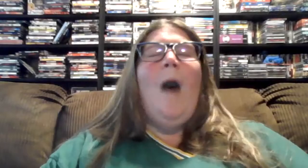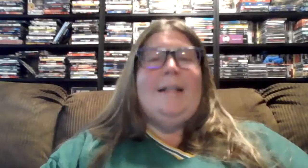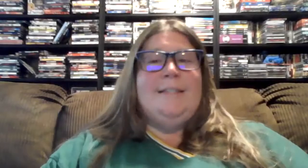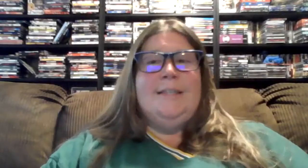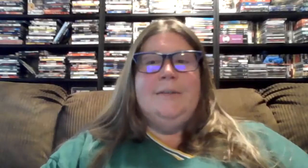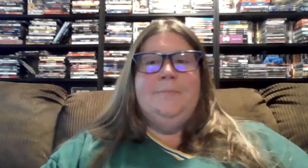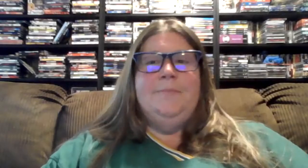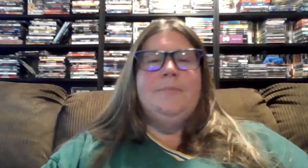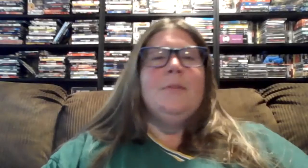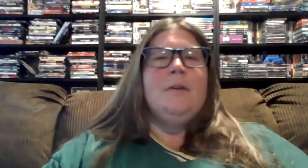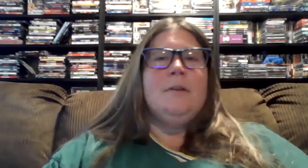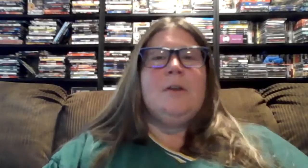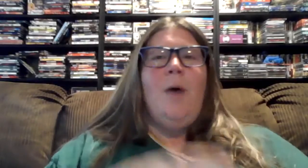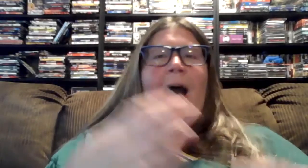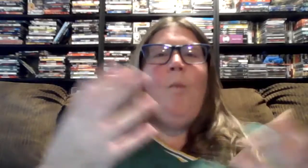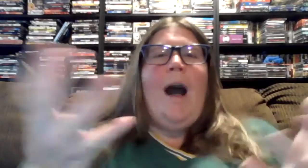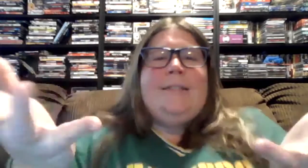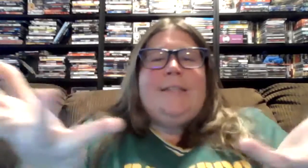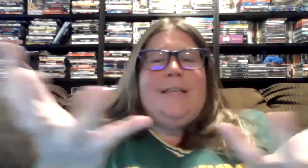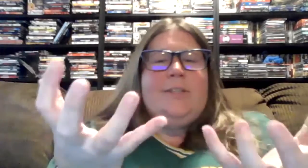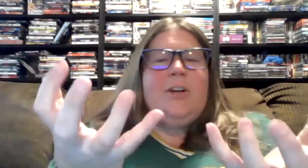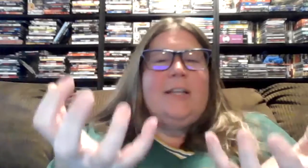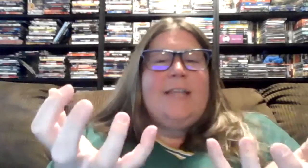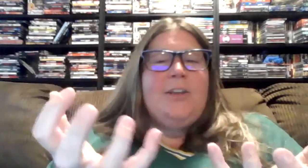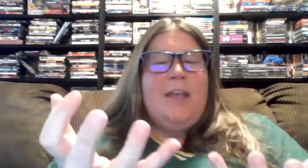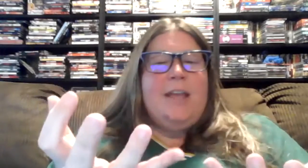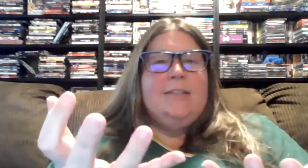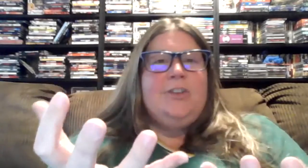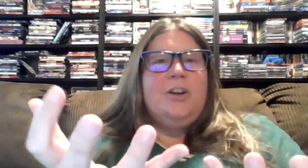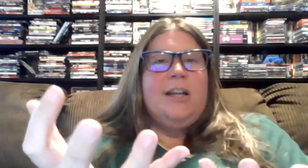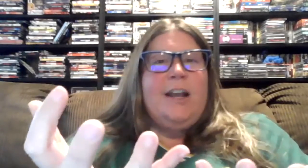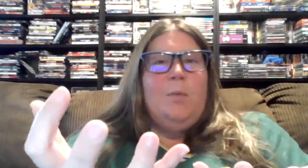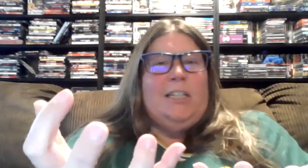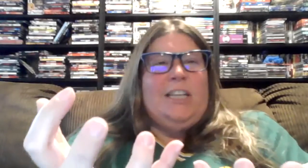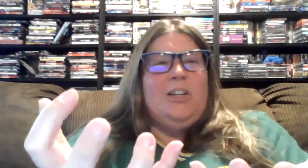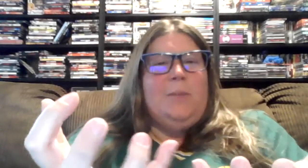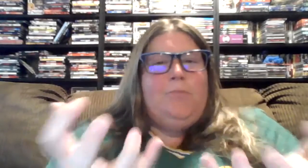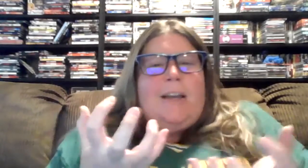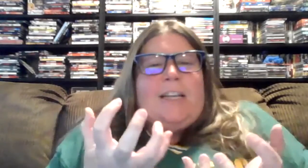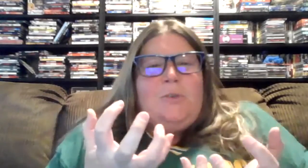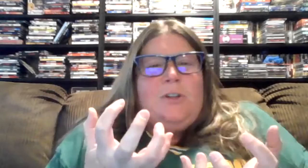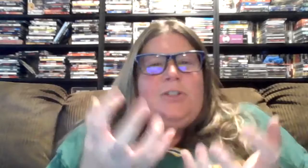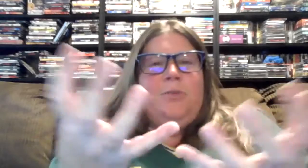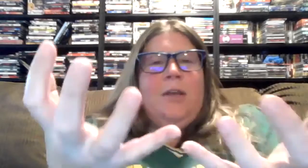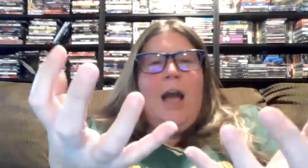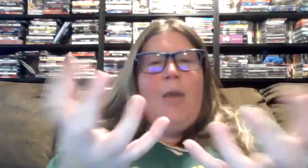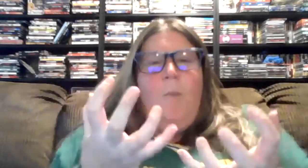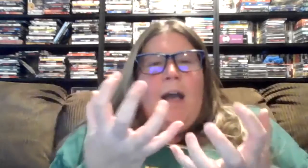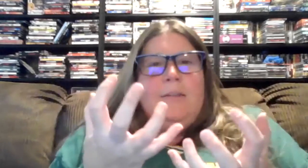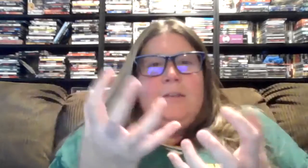Want. So I want is you're going to take your hands and you're going to kind of want, like you're going to bring it towards you. I want.